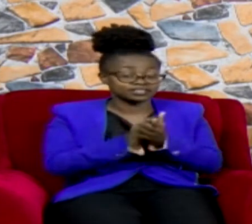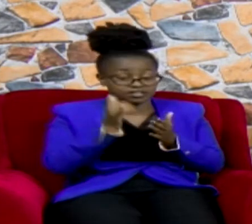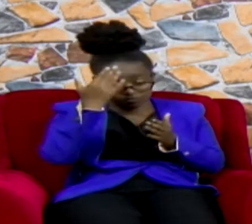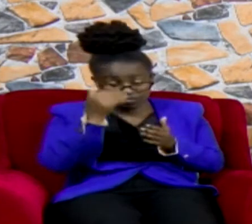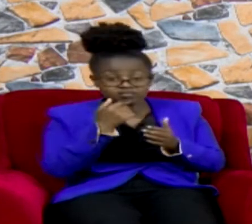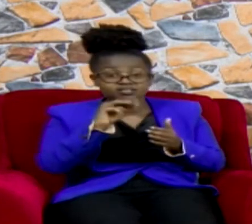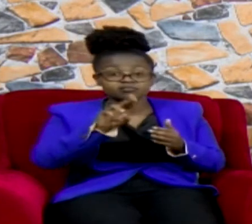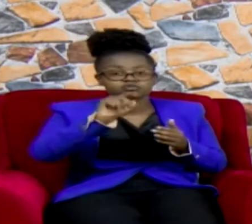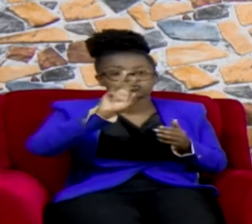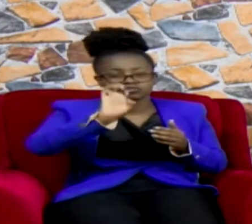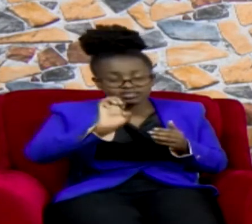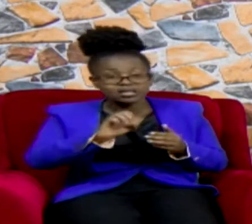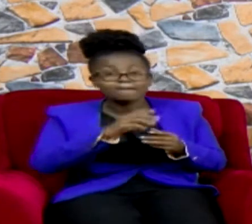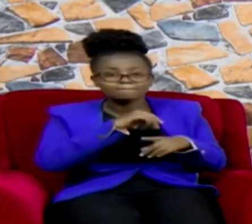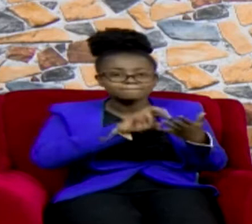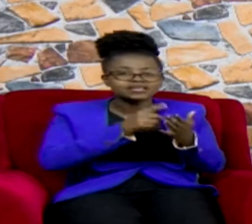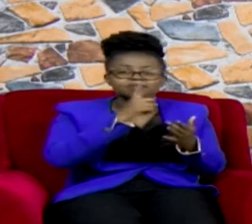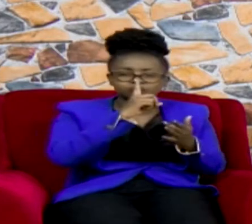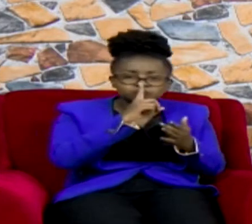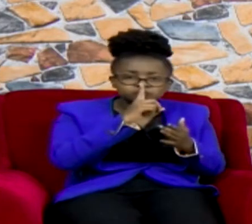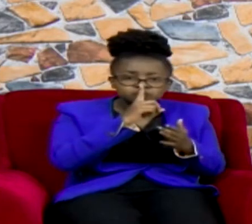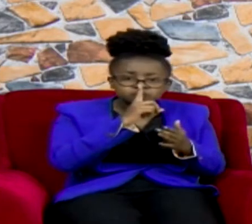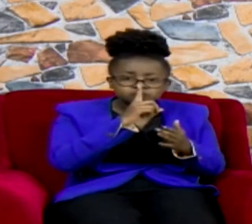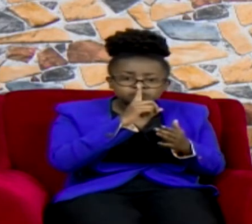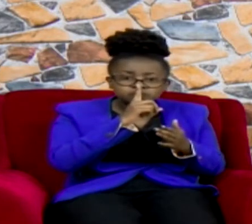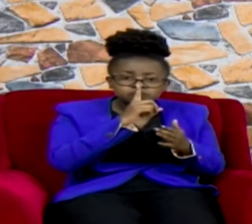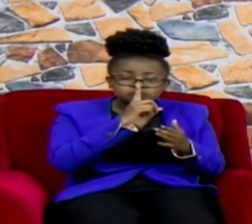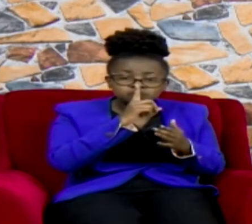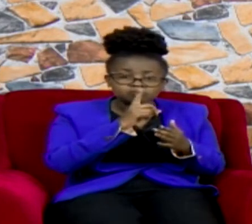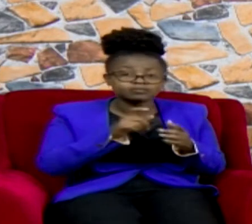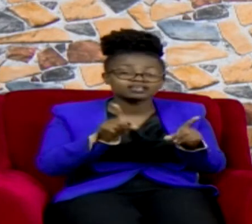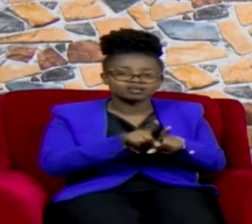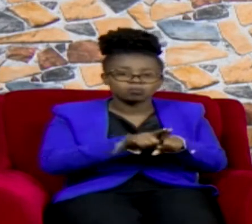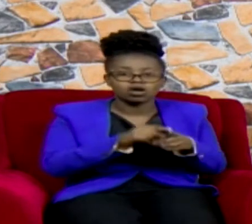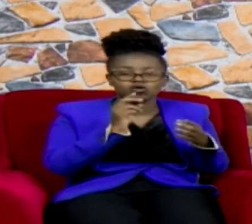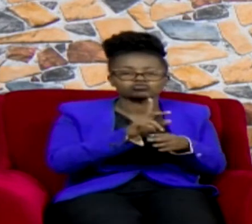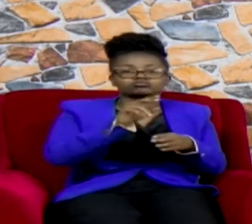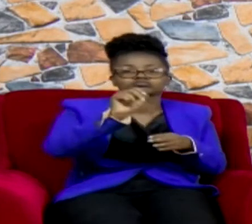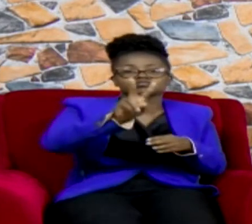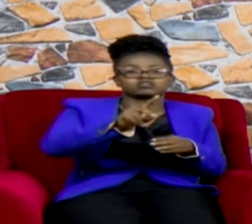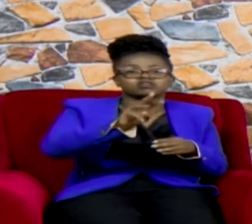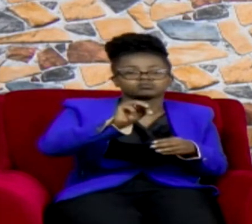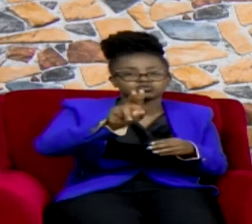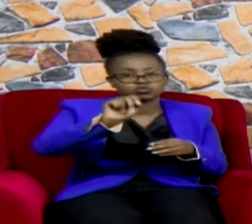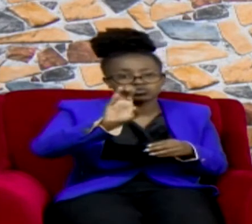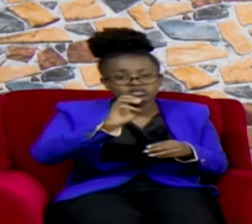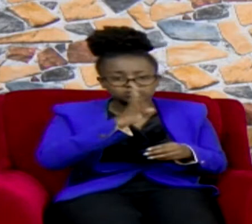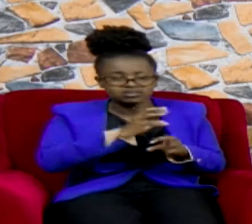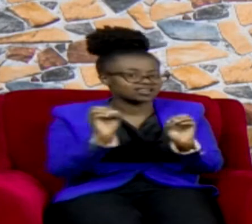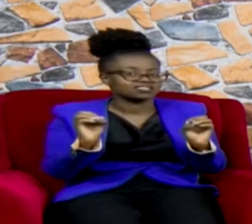mean by the word mute. The way you put mute on the TV is just the same definition.